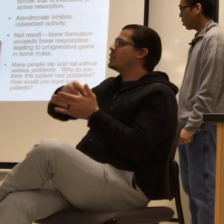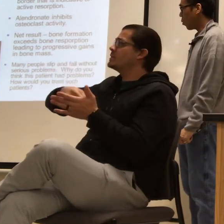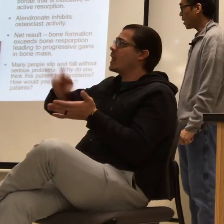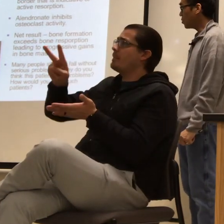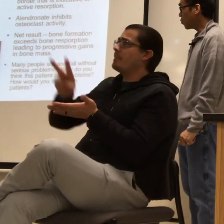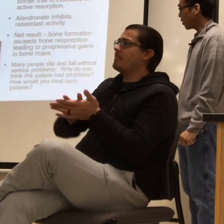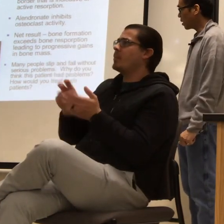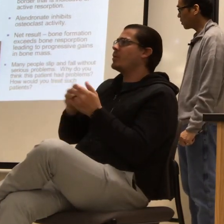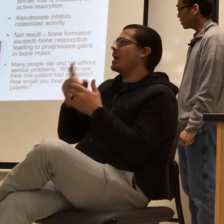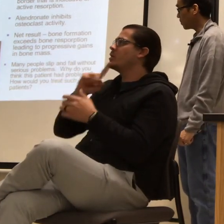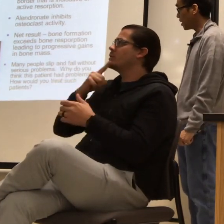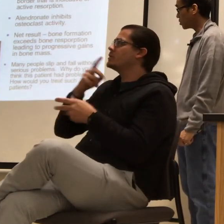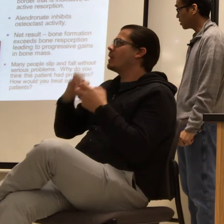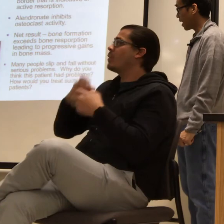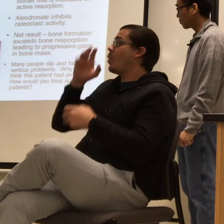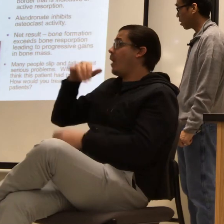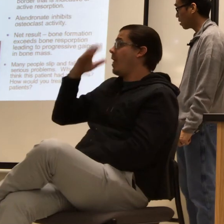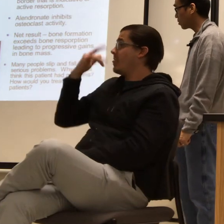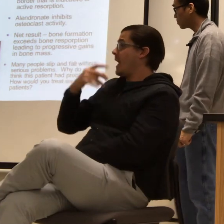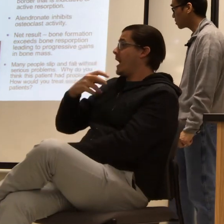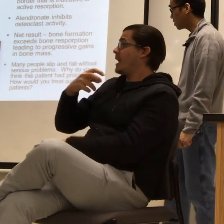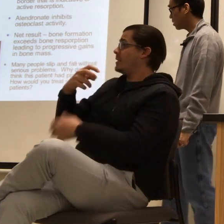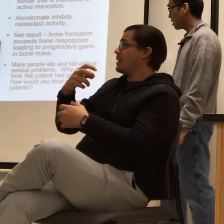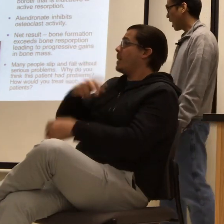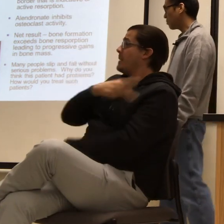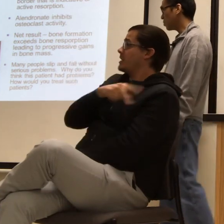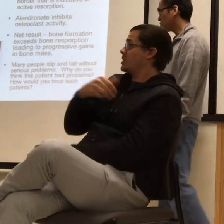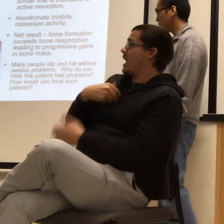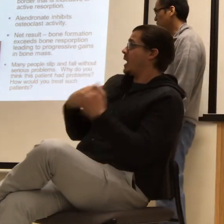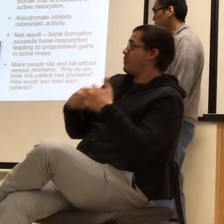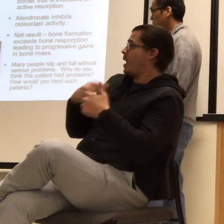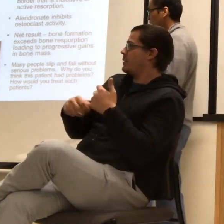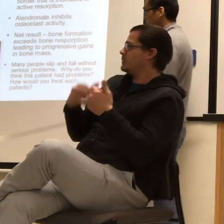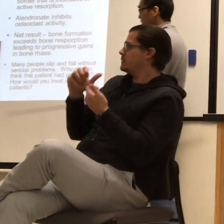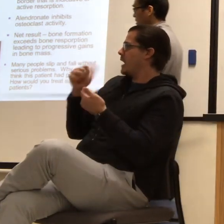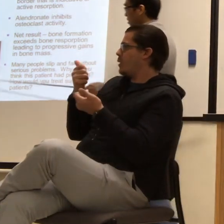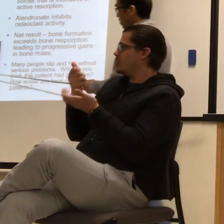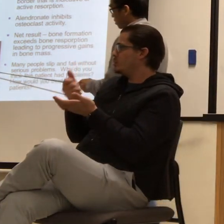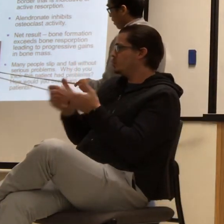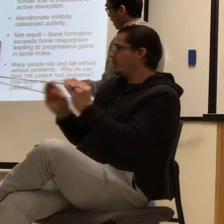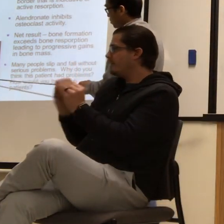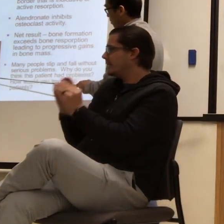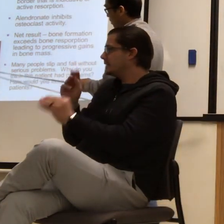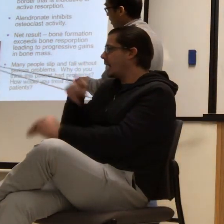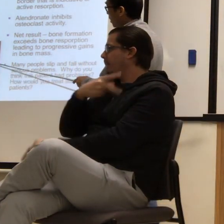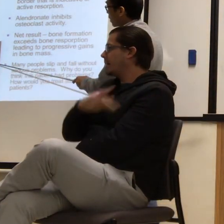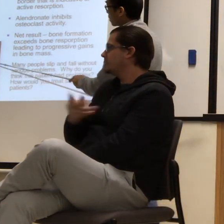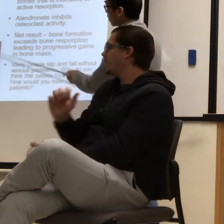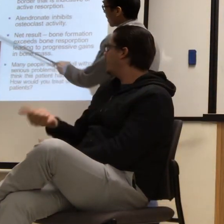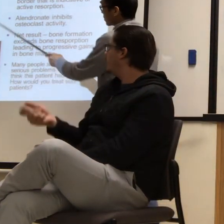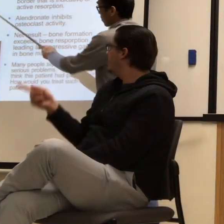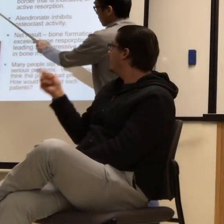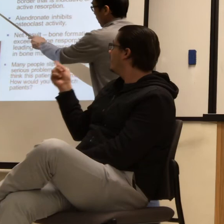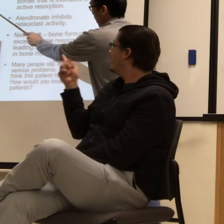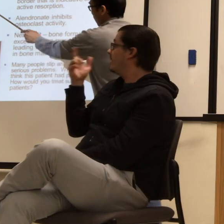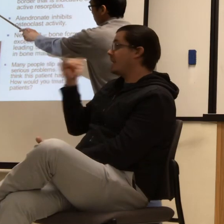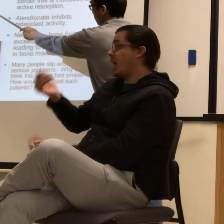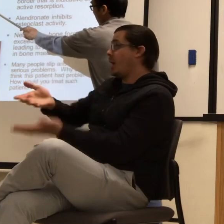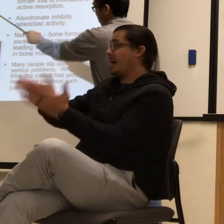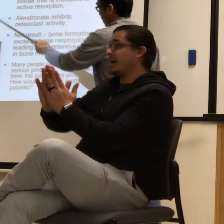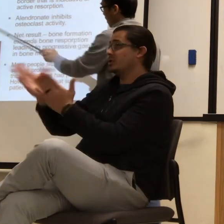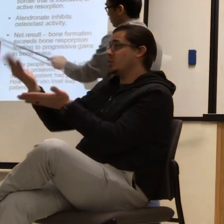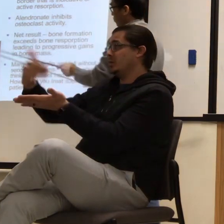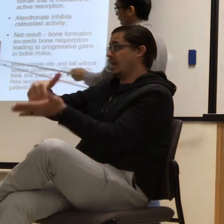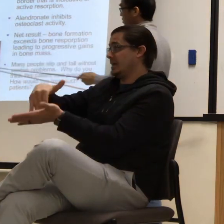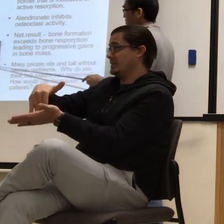problems. Why do you think this patient had problems? How would you treat such a patient? So I asked you at the beginning, now I'm asking you at the end,